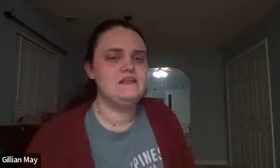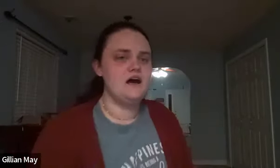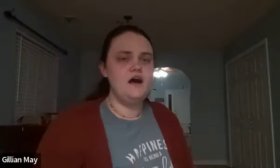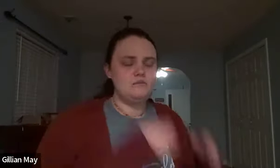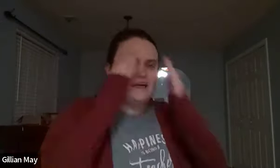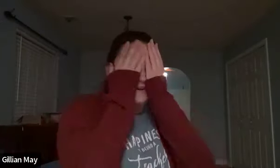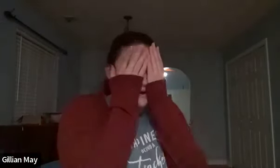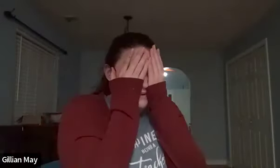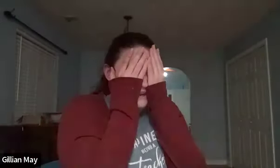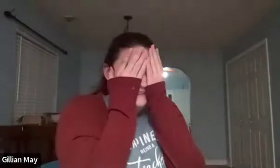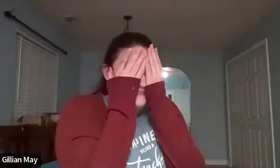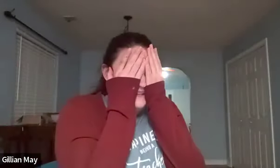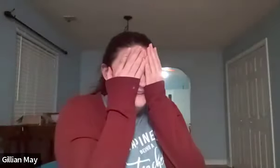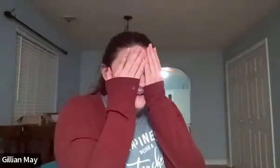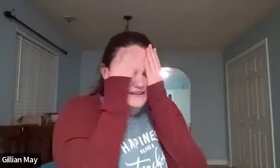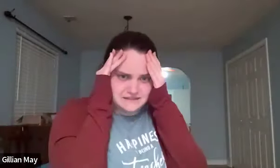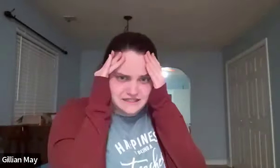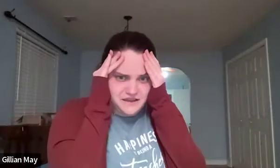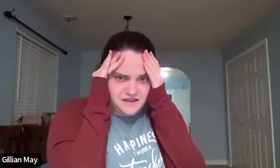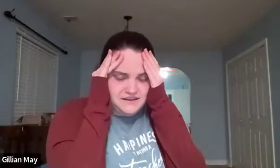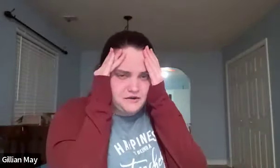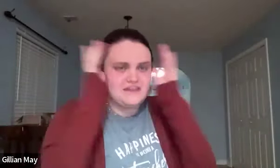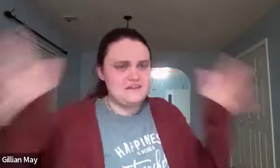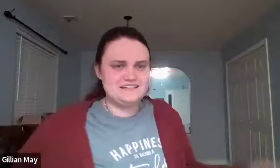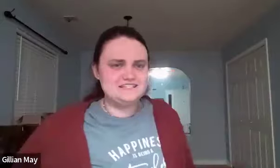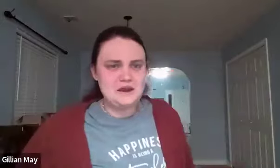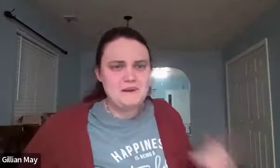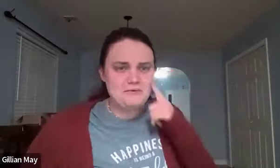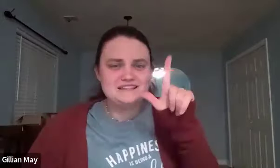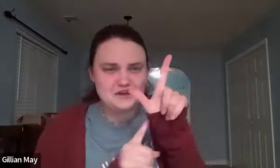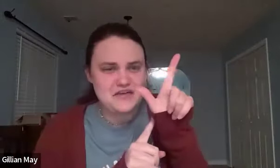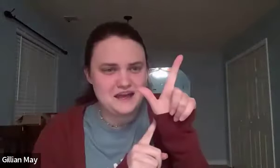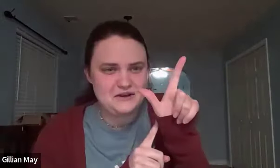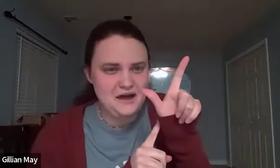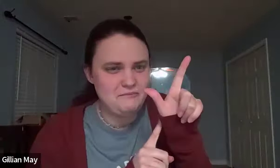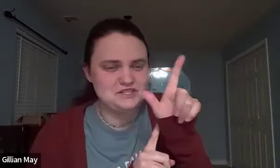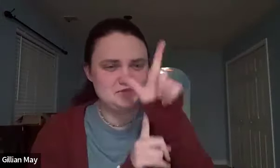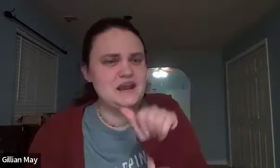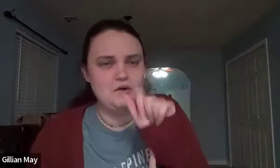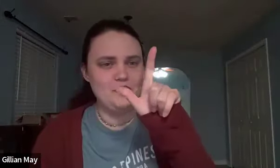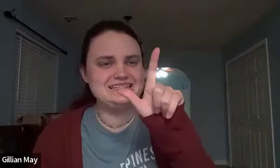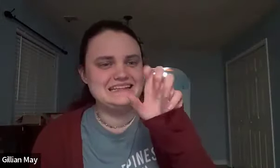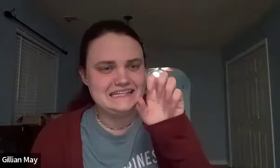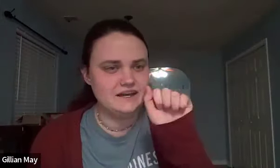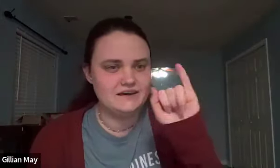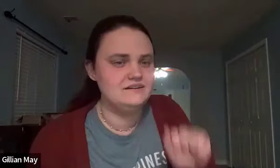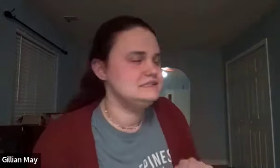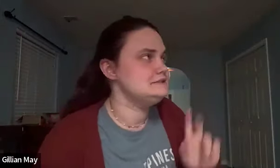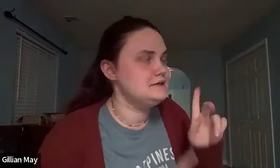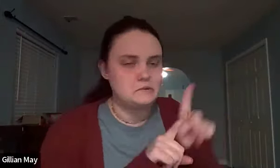Leela. Oh wait. Leela. Is Leela? Okay, there it is. Sorry, my brain saw that other L, but just went, oh no, it's Leah. Star Wars